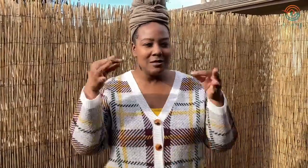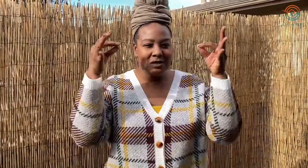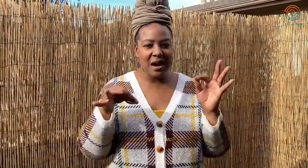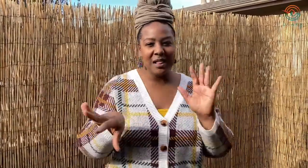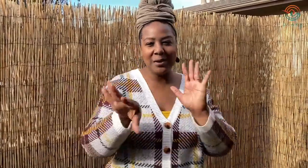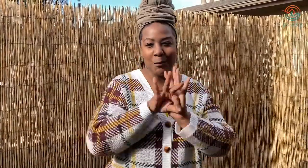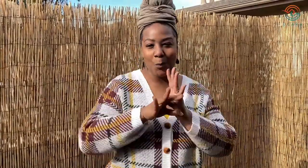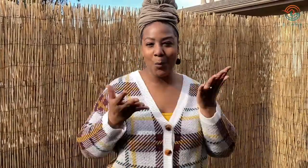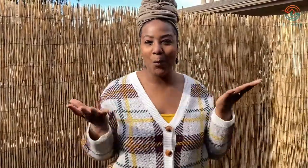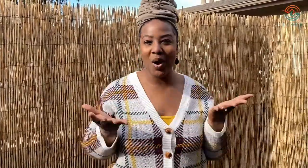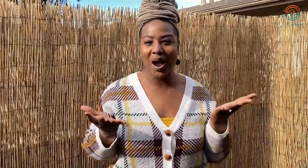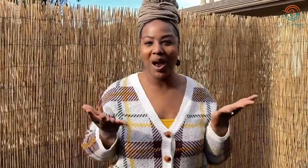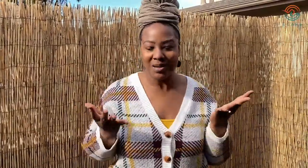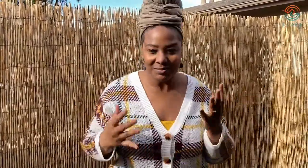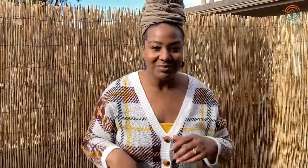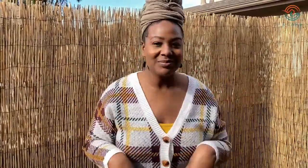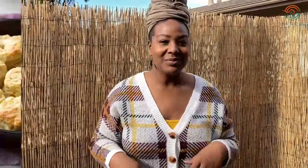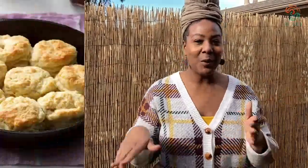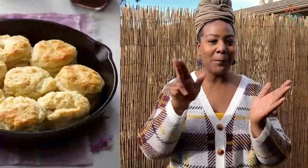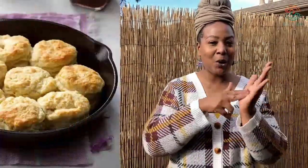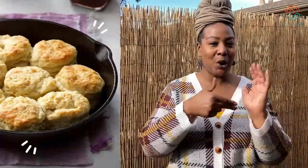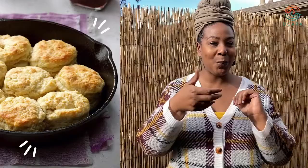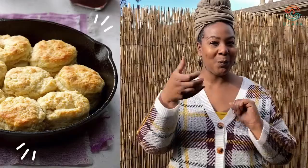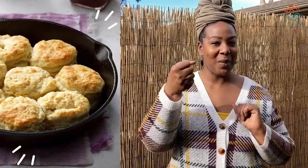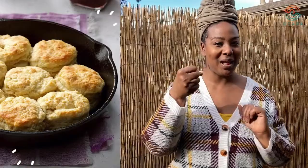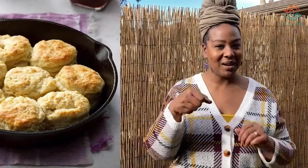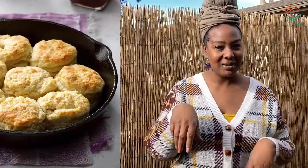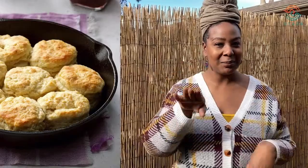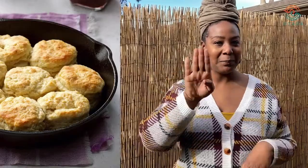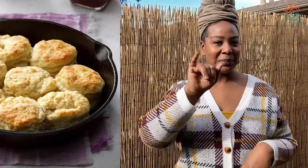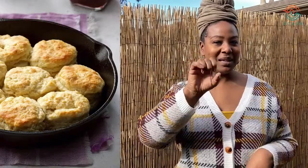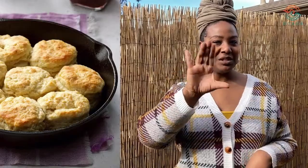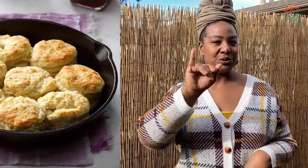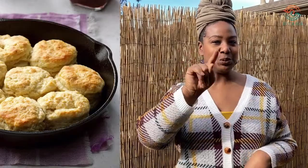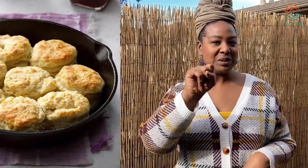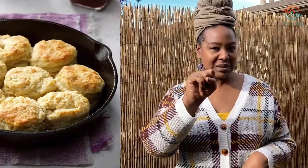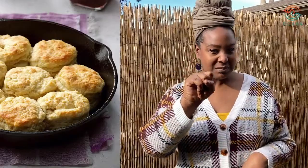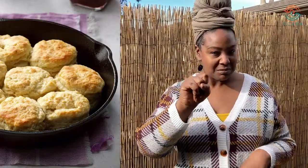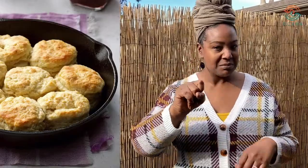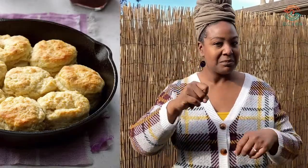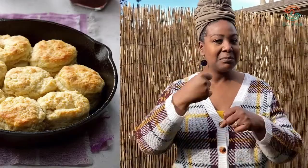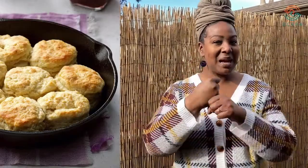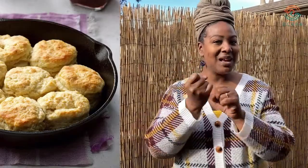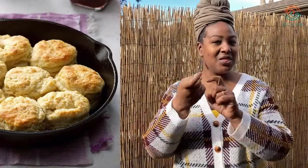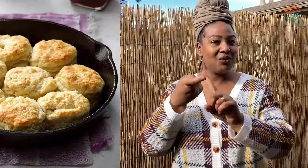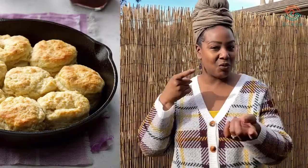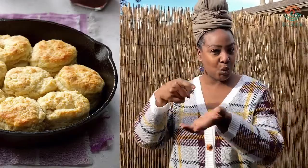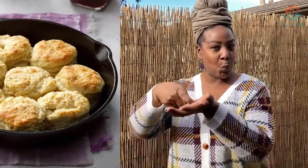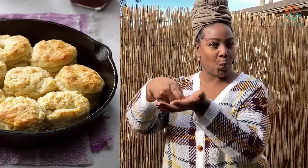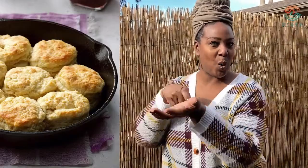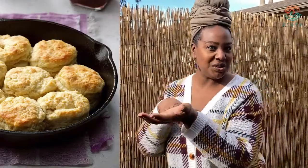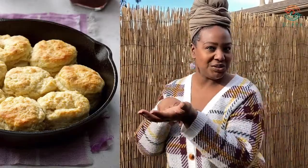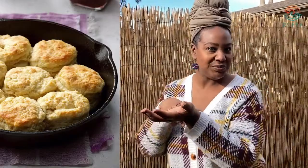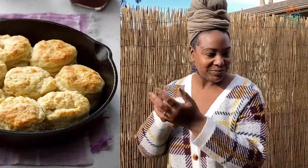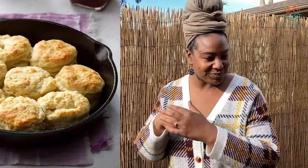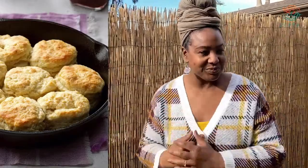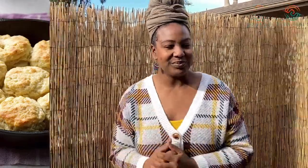So I decided to pick buttermilk biscuits that will be made from scratch. It's